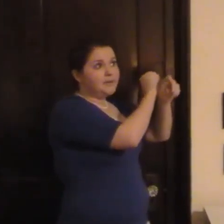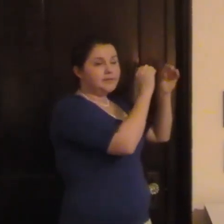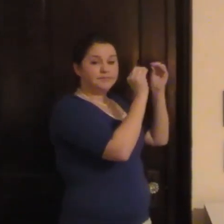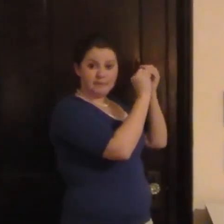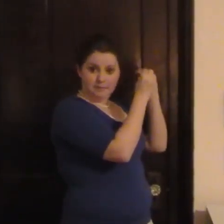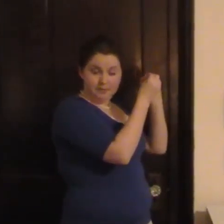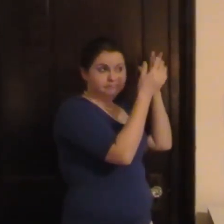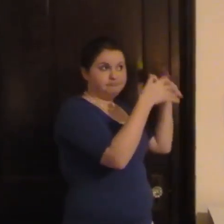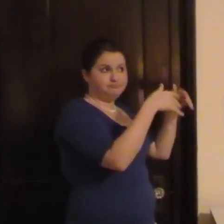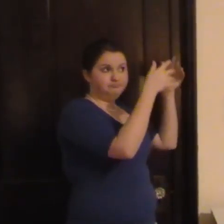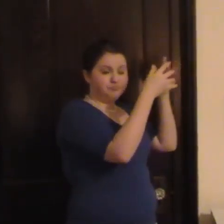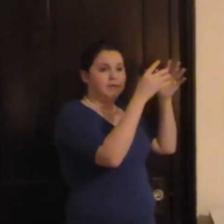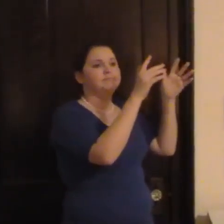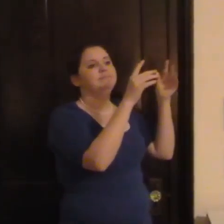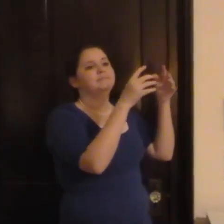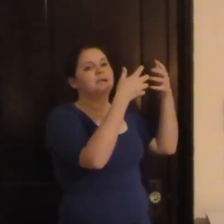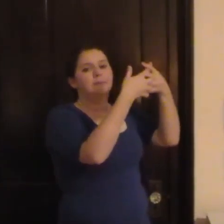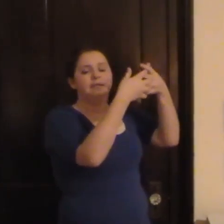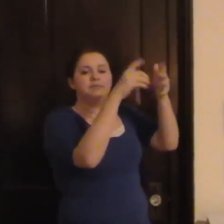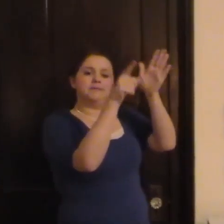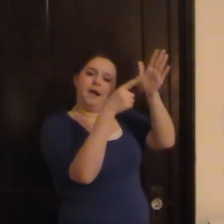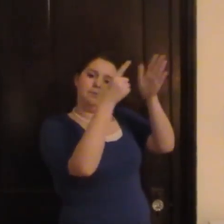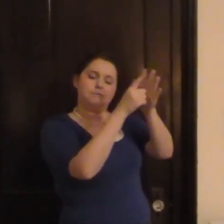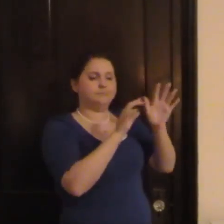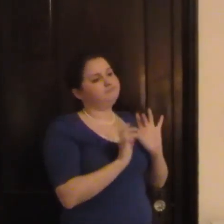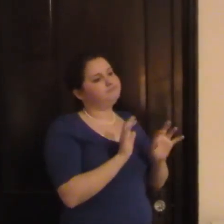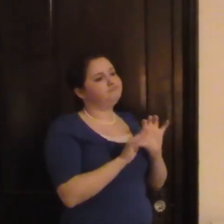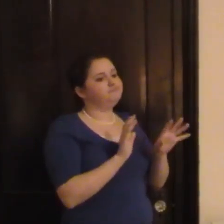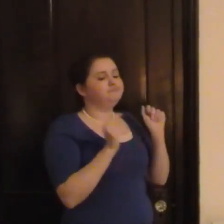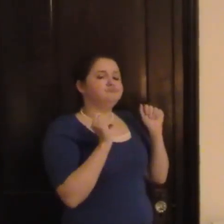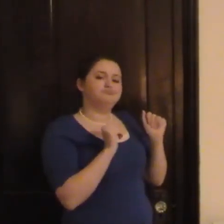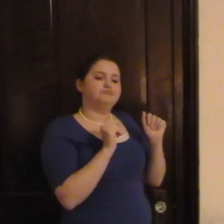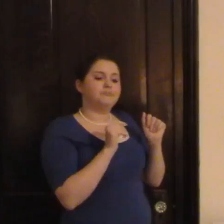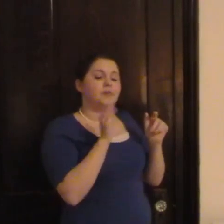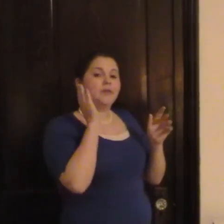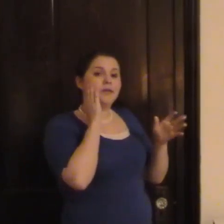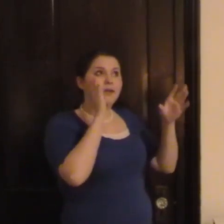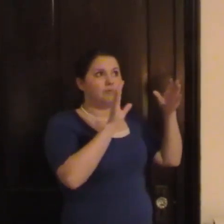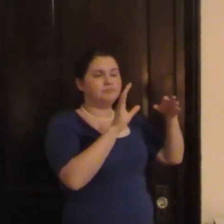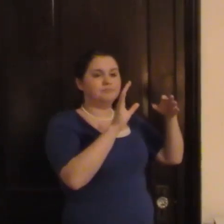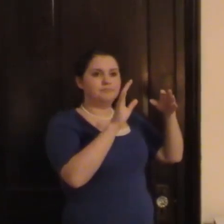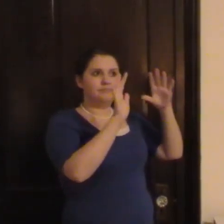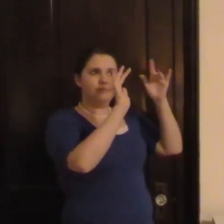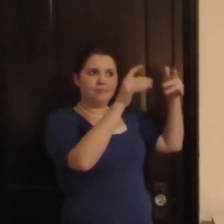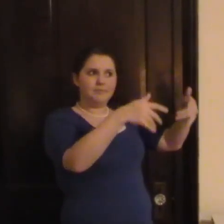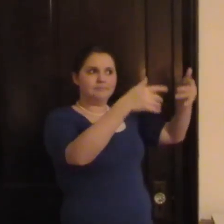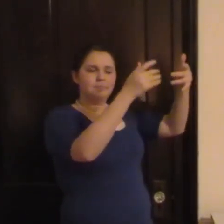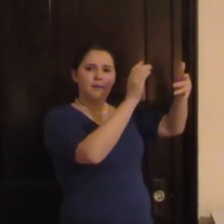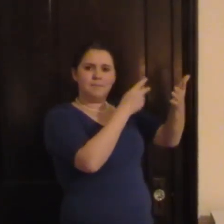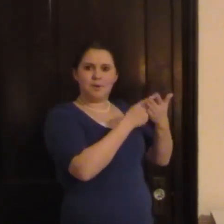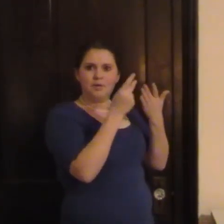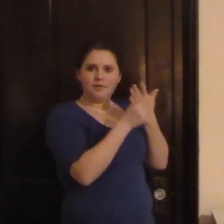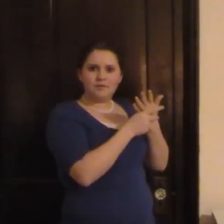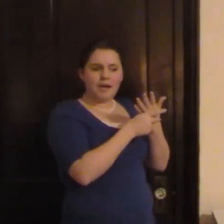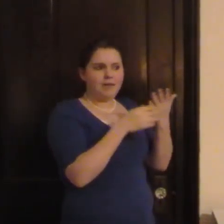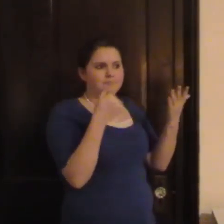what's really nice about the computer programs is that it will automatically do all of the tax work for you. It will do the federal tax, it will do the state